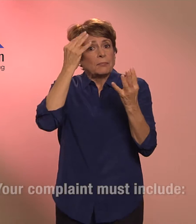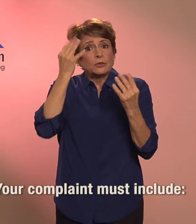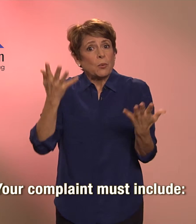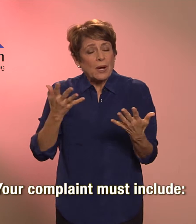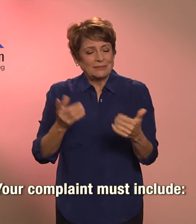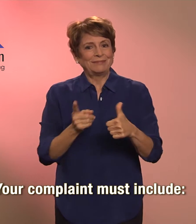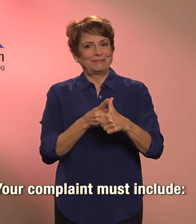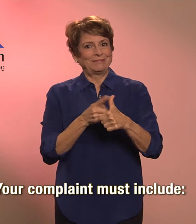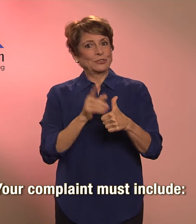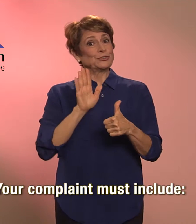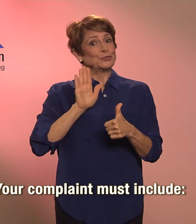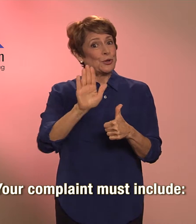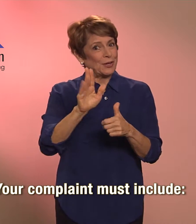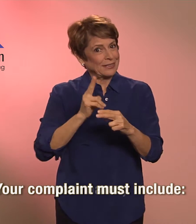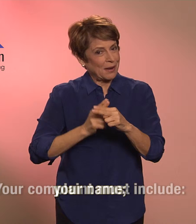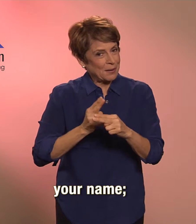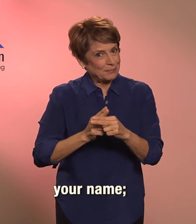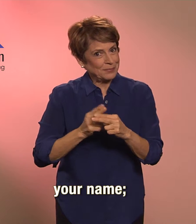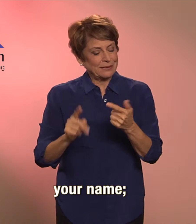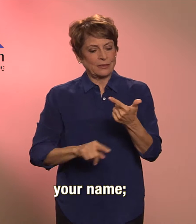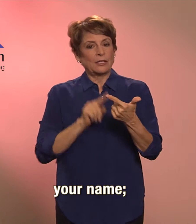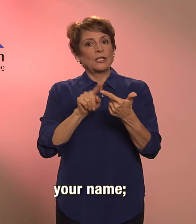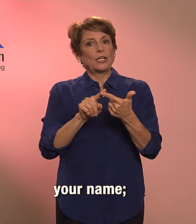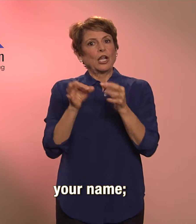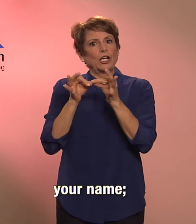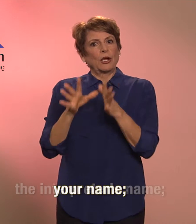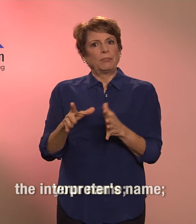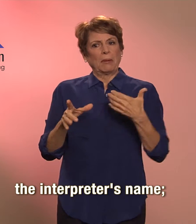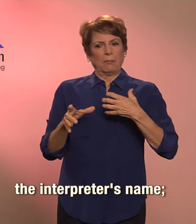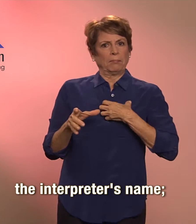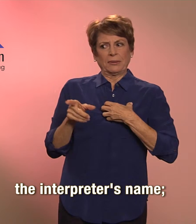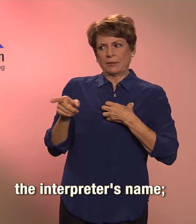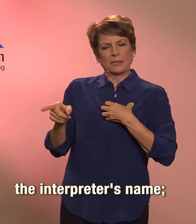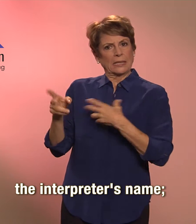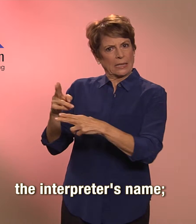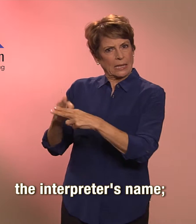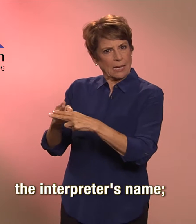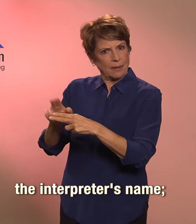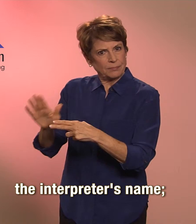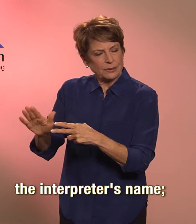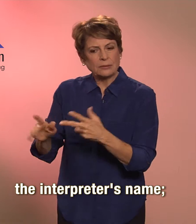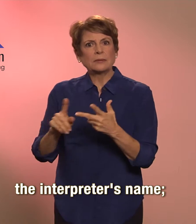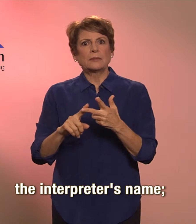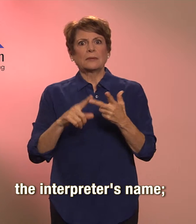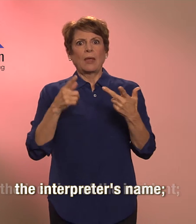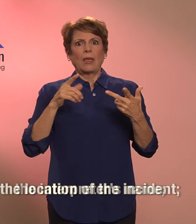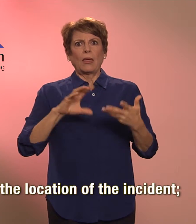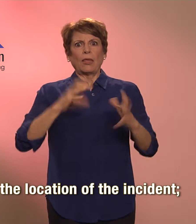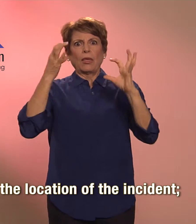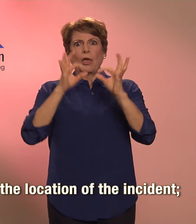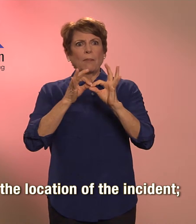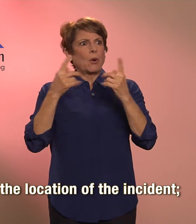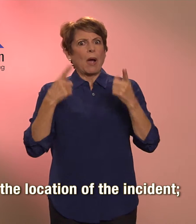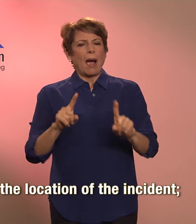Your complaint must include your name, the interpreter's name, the location of the